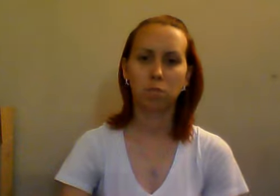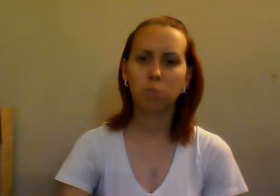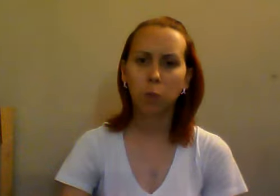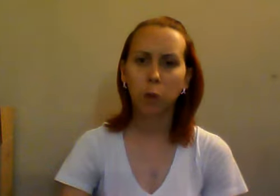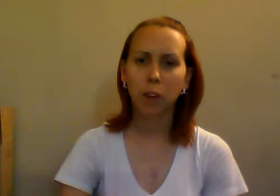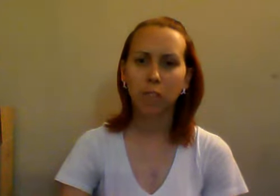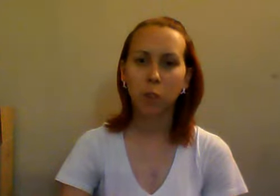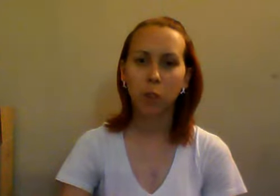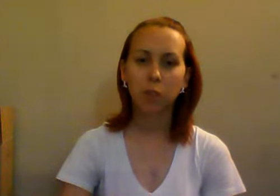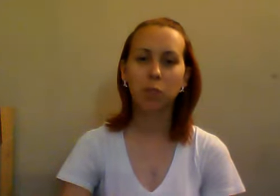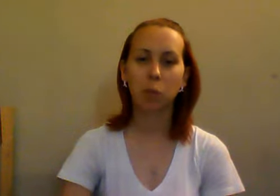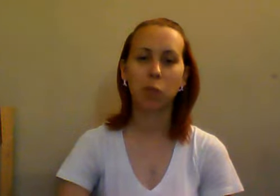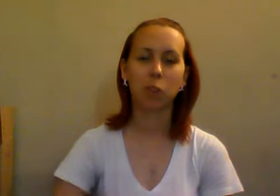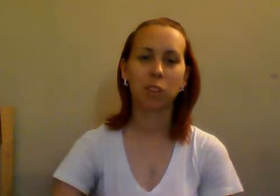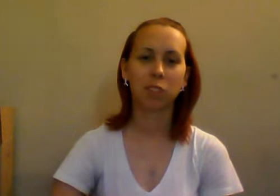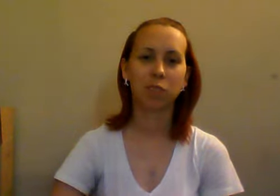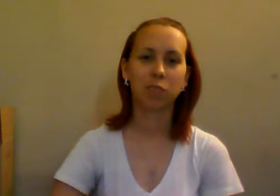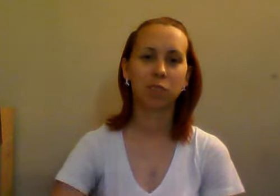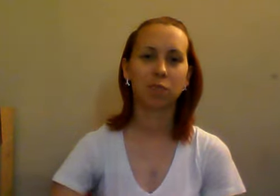Where are we at? 4? Number 4.